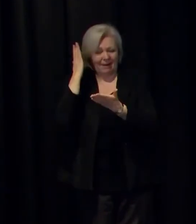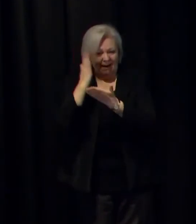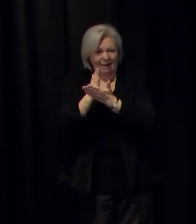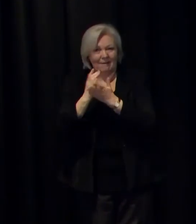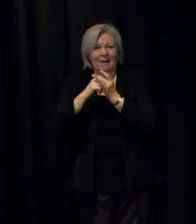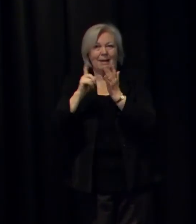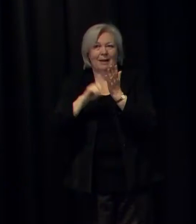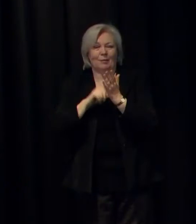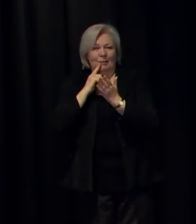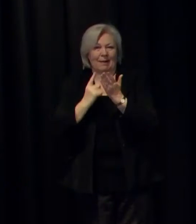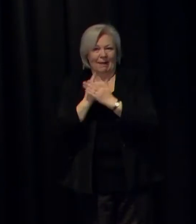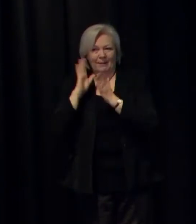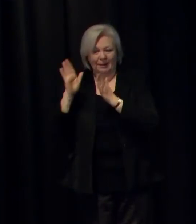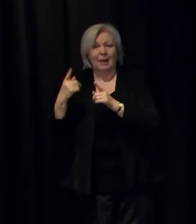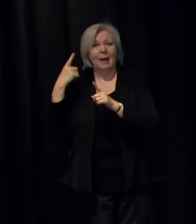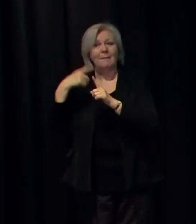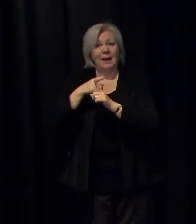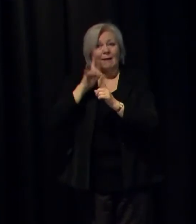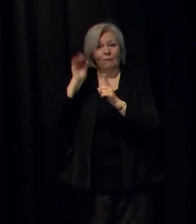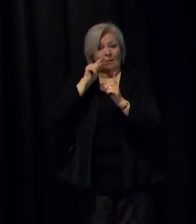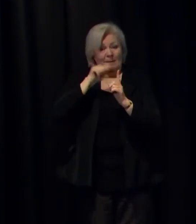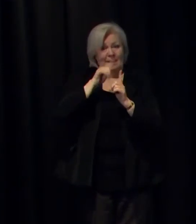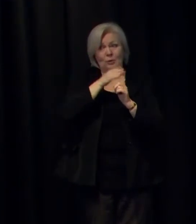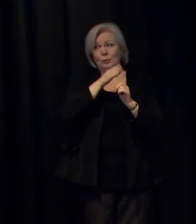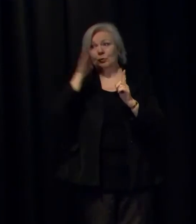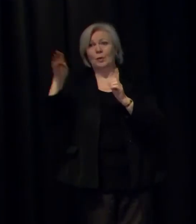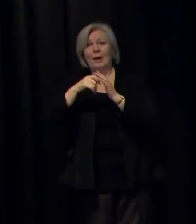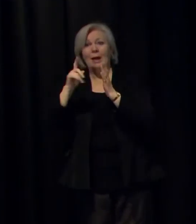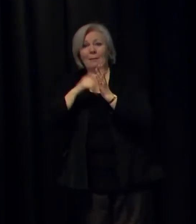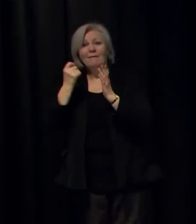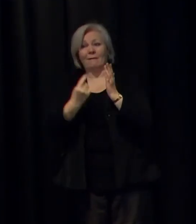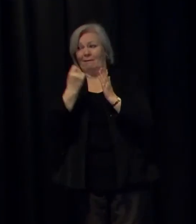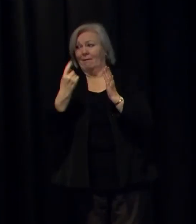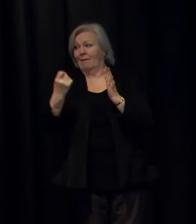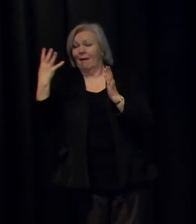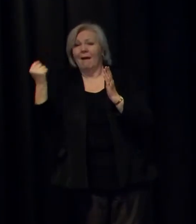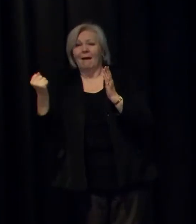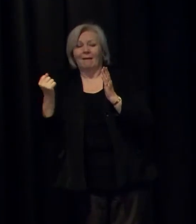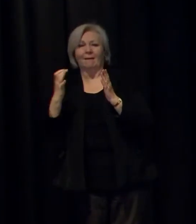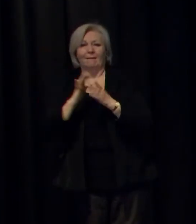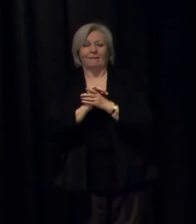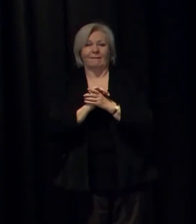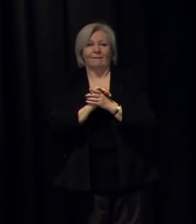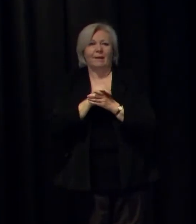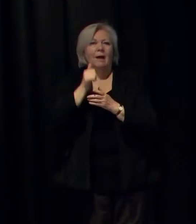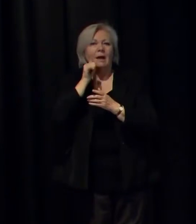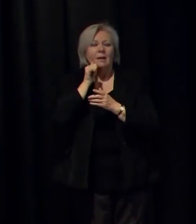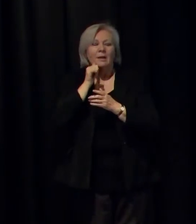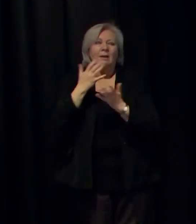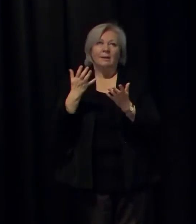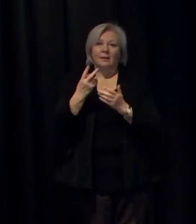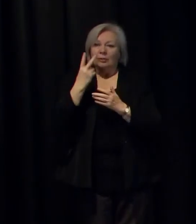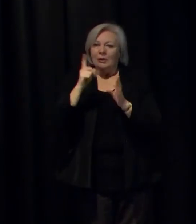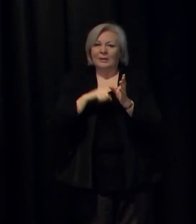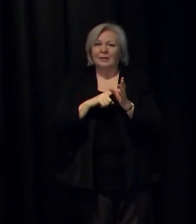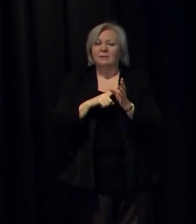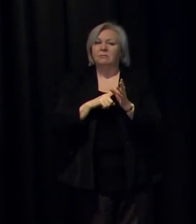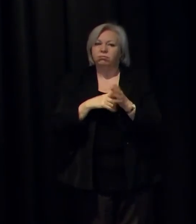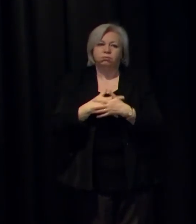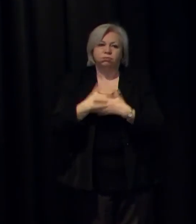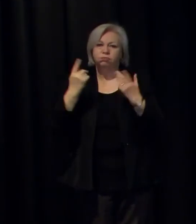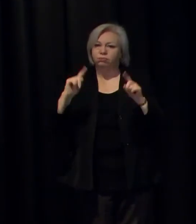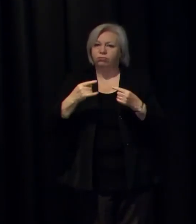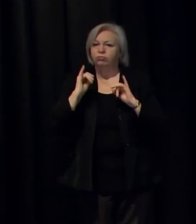in between now and then, and I would just say to any event organiser, I know it's been a very stressful couple of years, I know it's been really challenging,